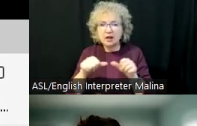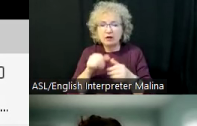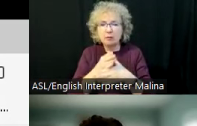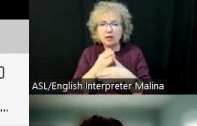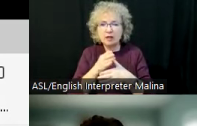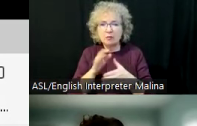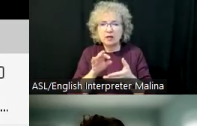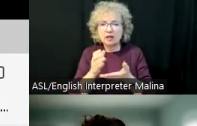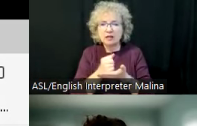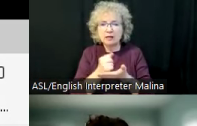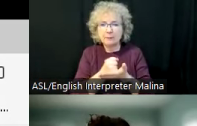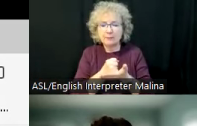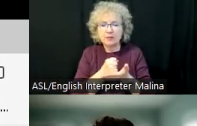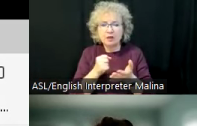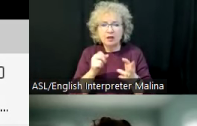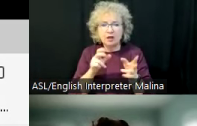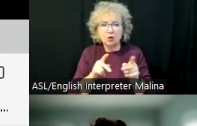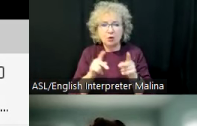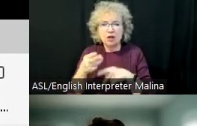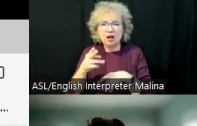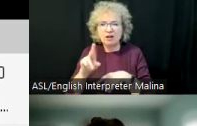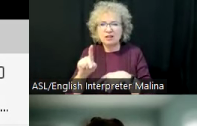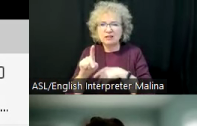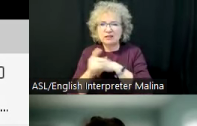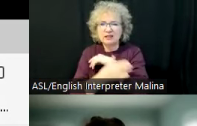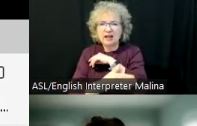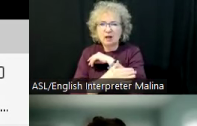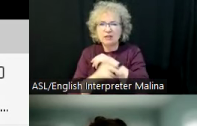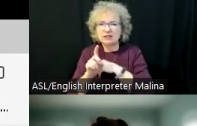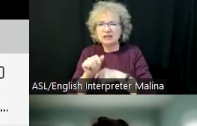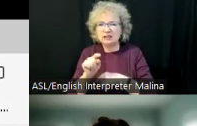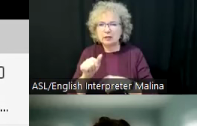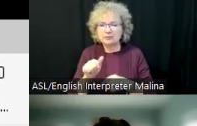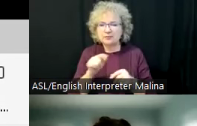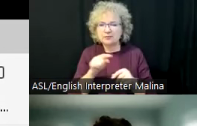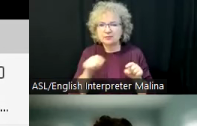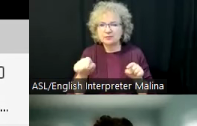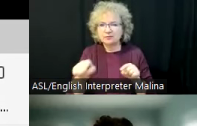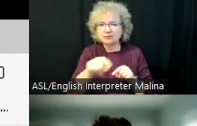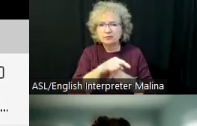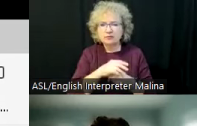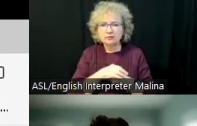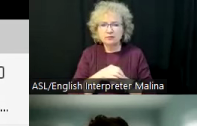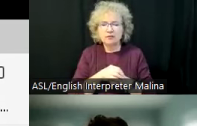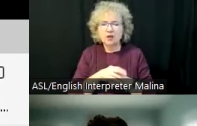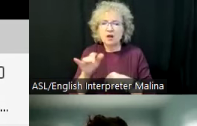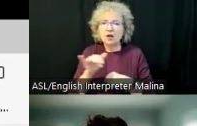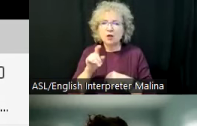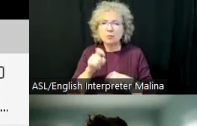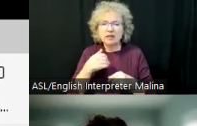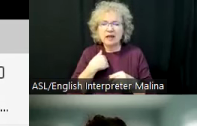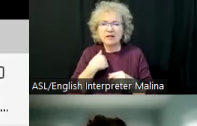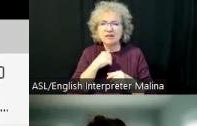data by county. And they must lack sufficient resources or support networks to prevent